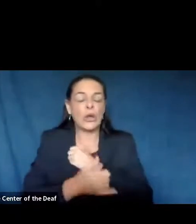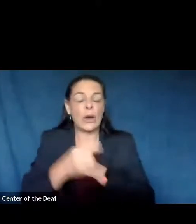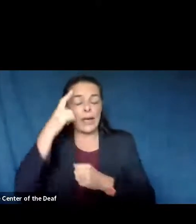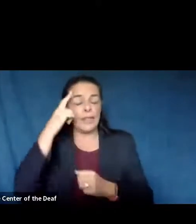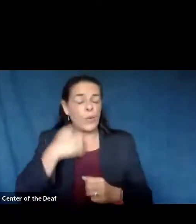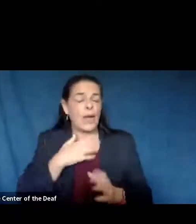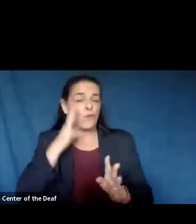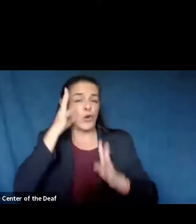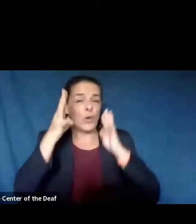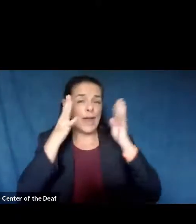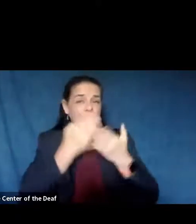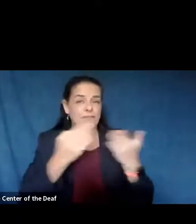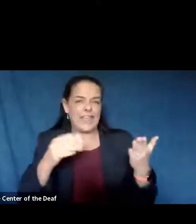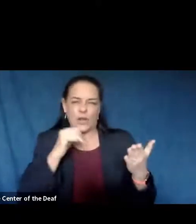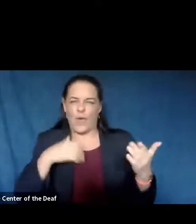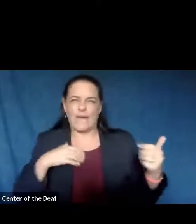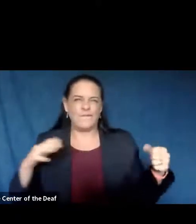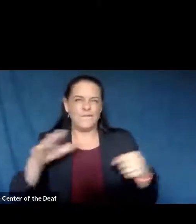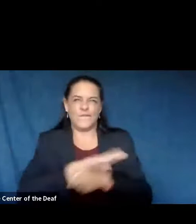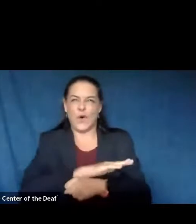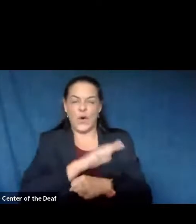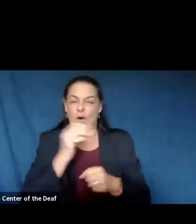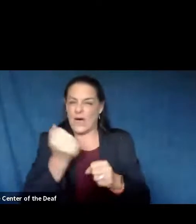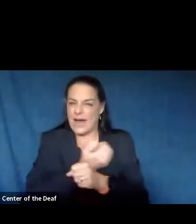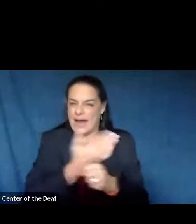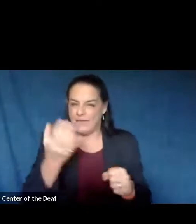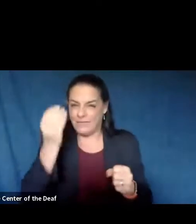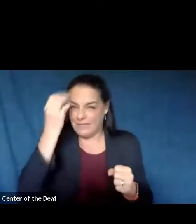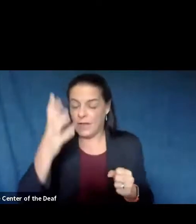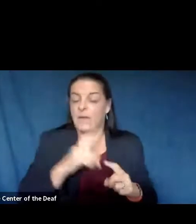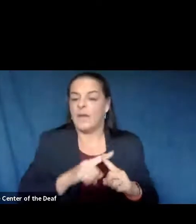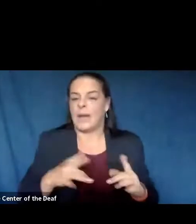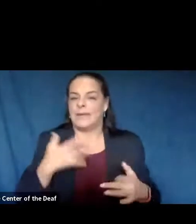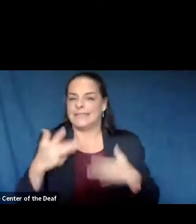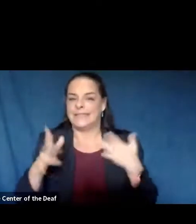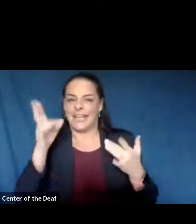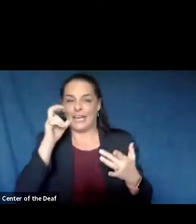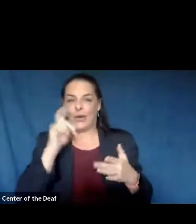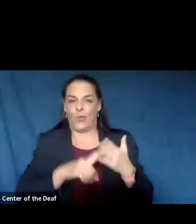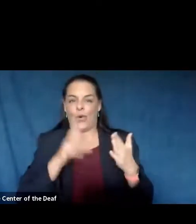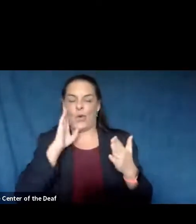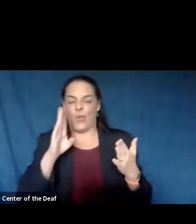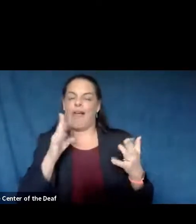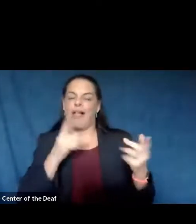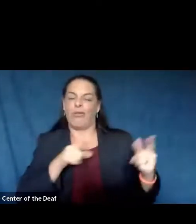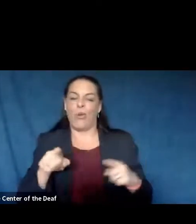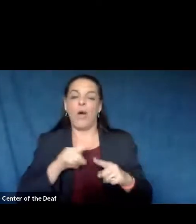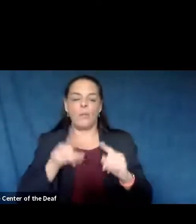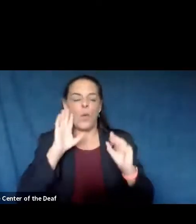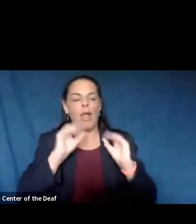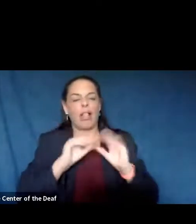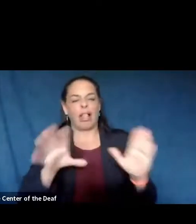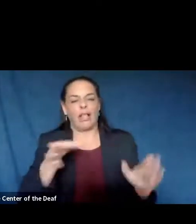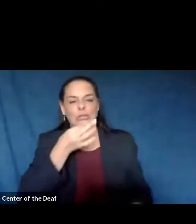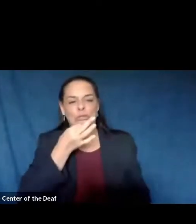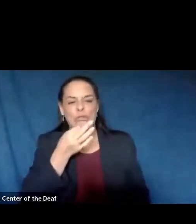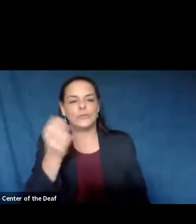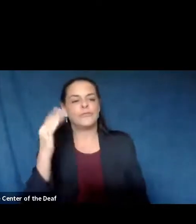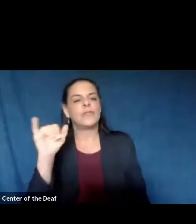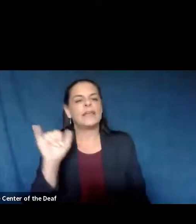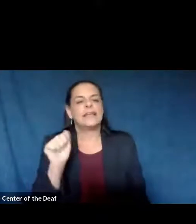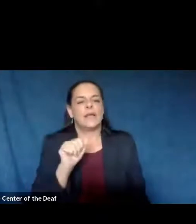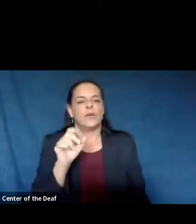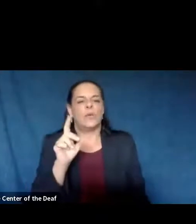and I don't have the full picture, but I'm excited to hear what they come up with, but it'll be coming out very, very soon. Similar question from David